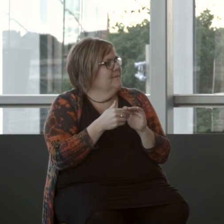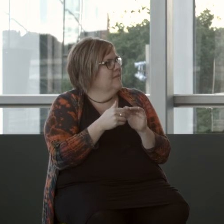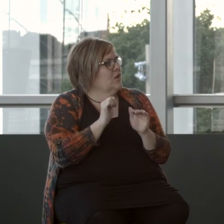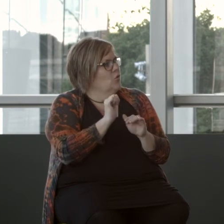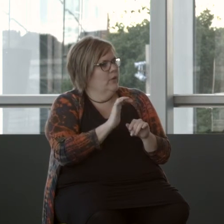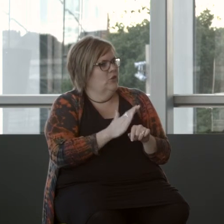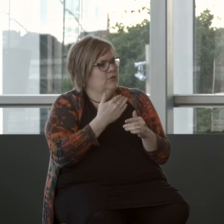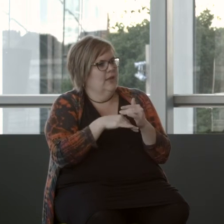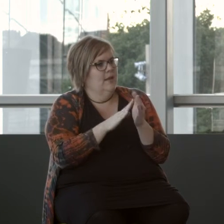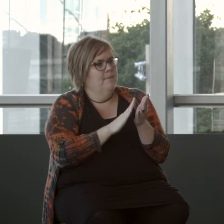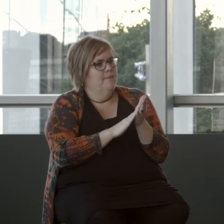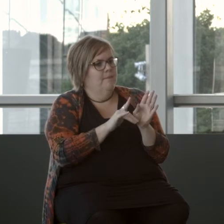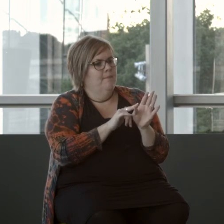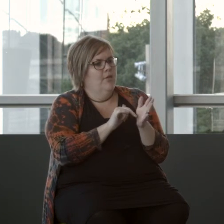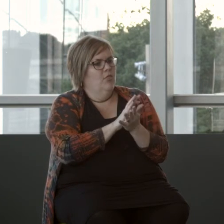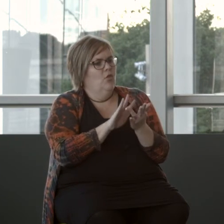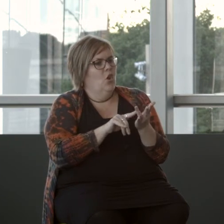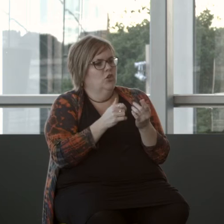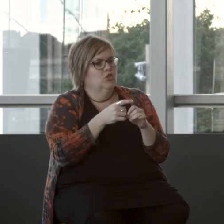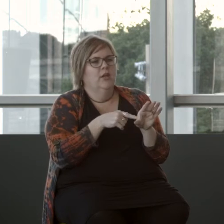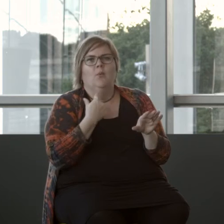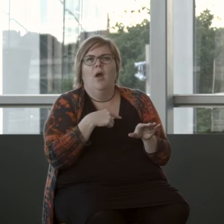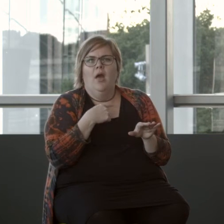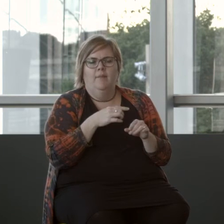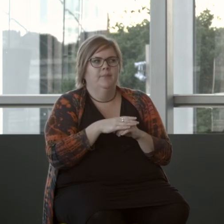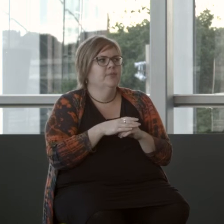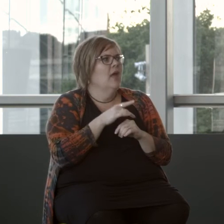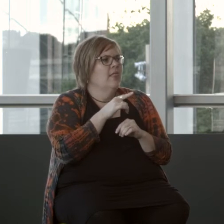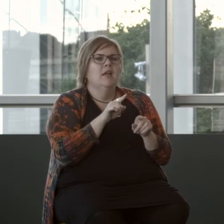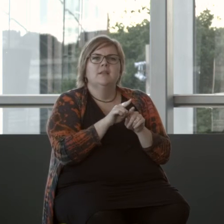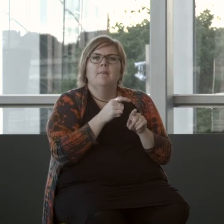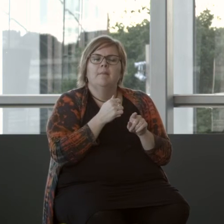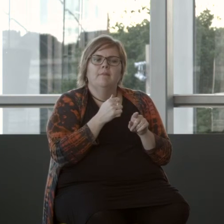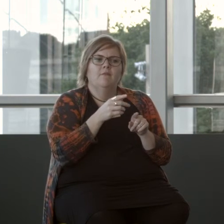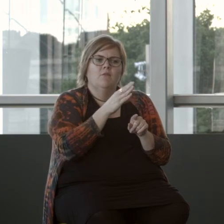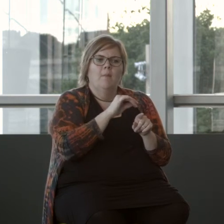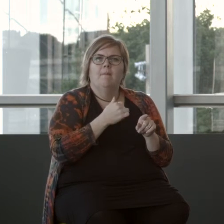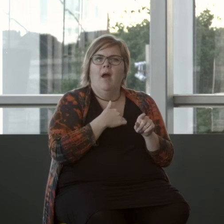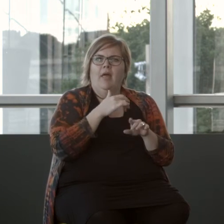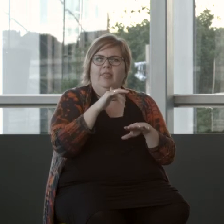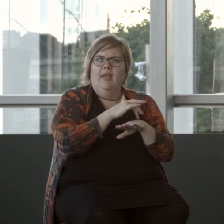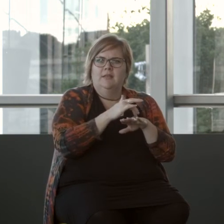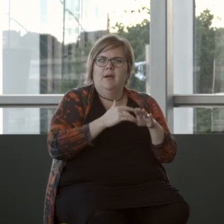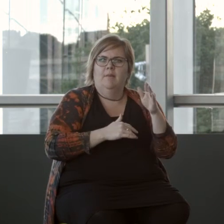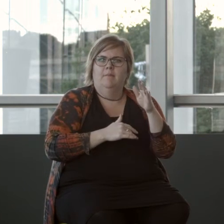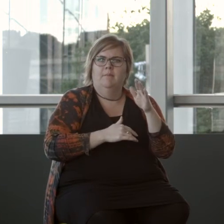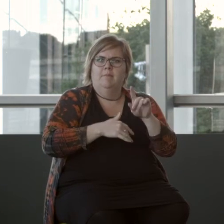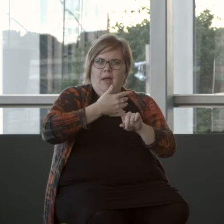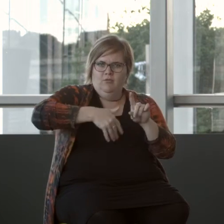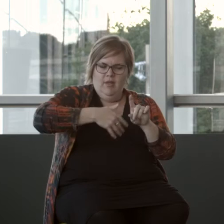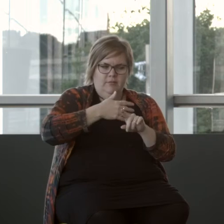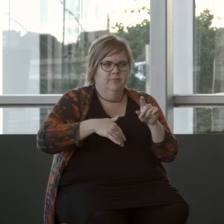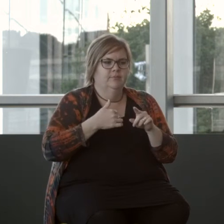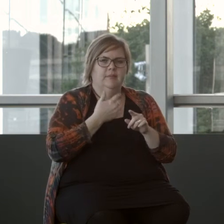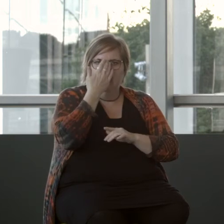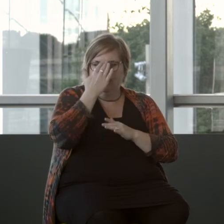mythology. I think that comes from my theatre background as well. There's a lot of mythology and references to religious